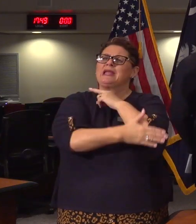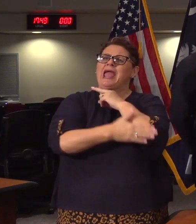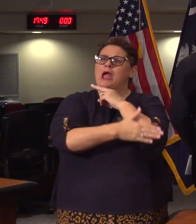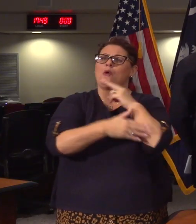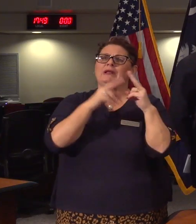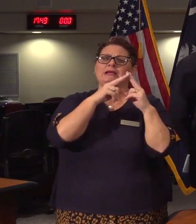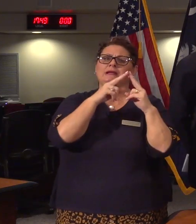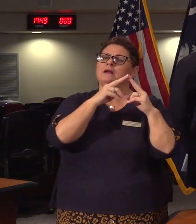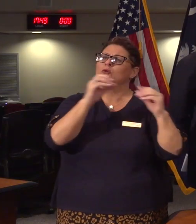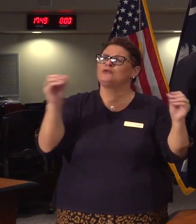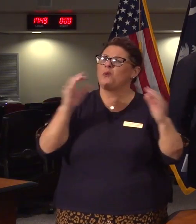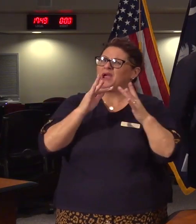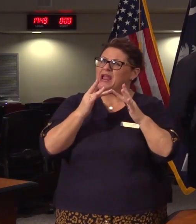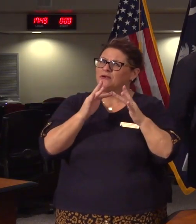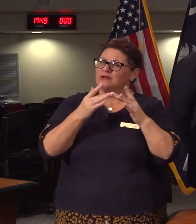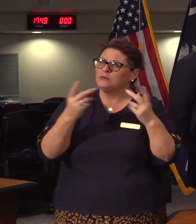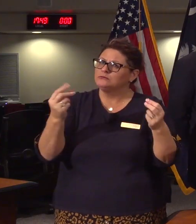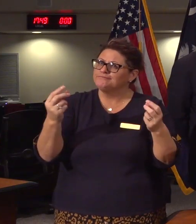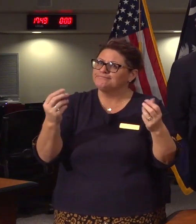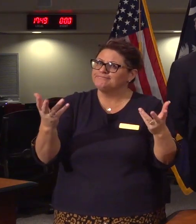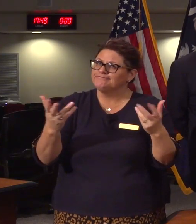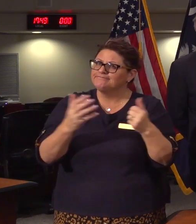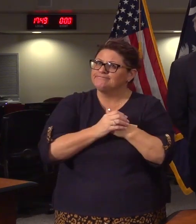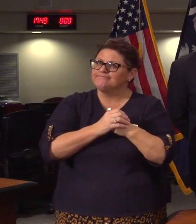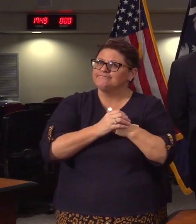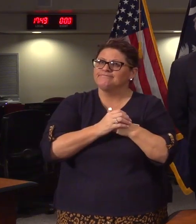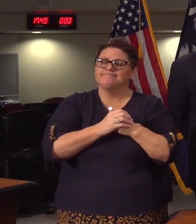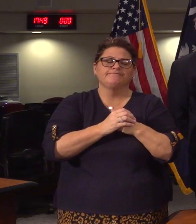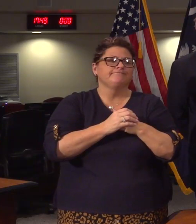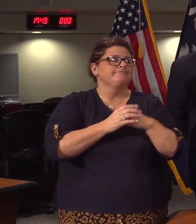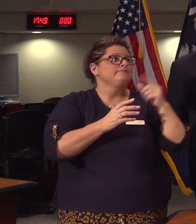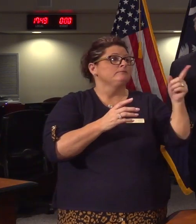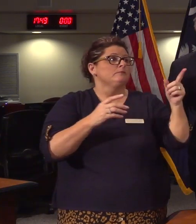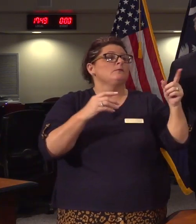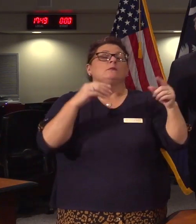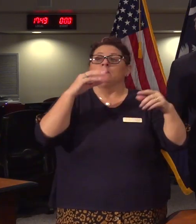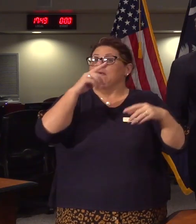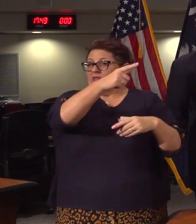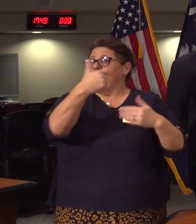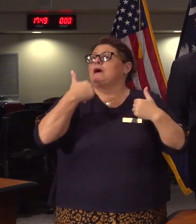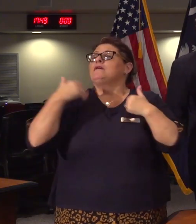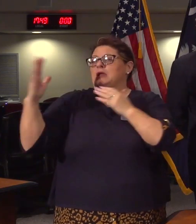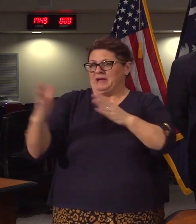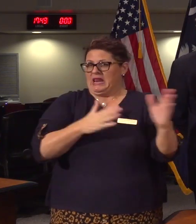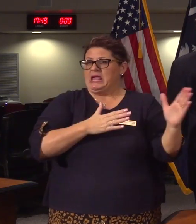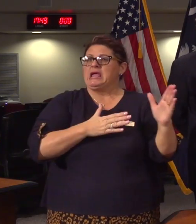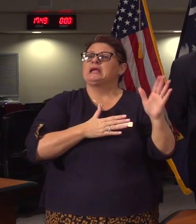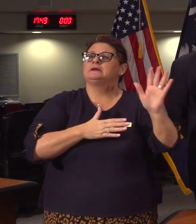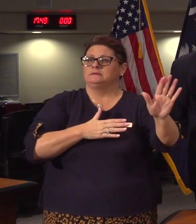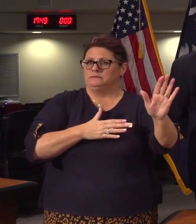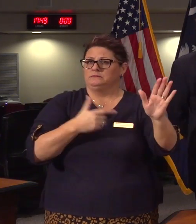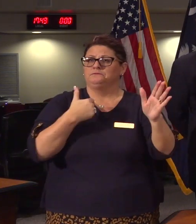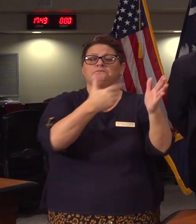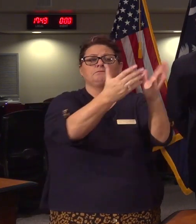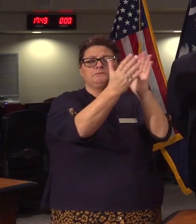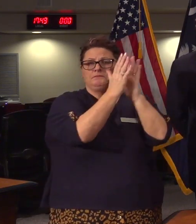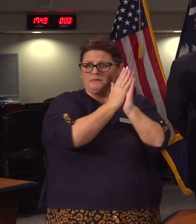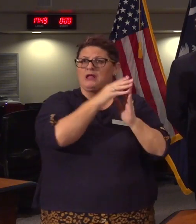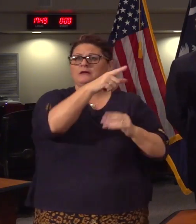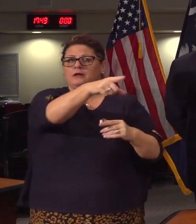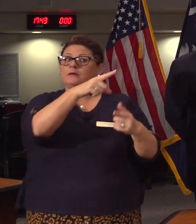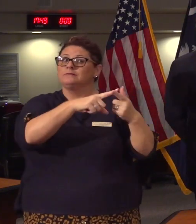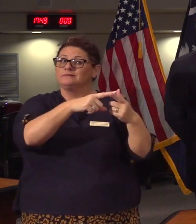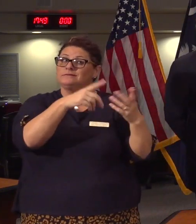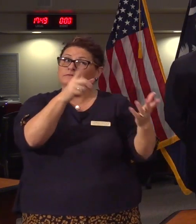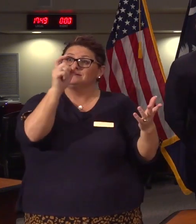to Wi-Fi? Well, we're working within their plan. We've asked for those districts to address that,